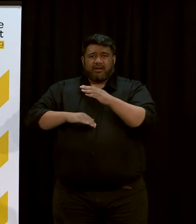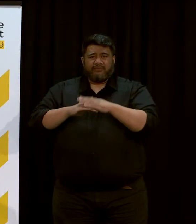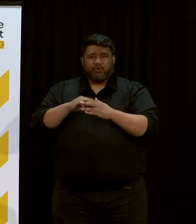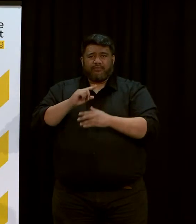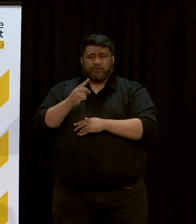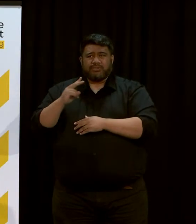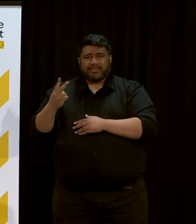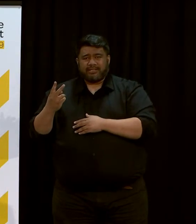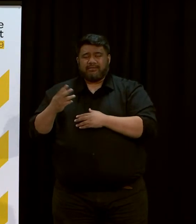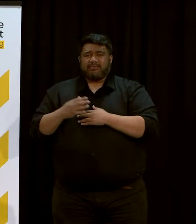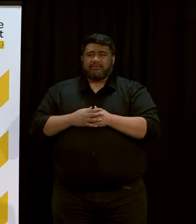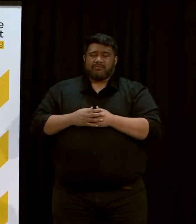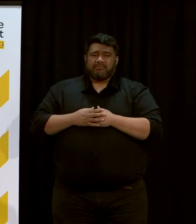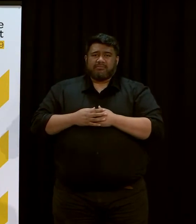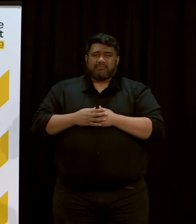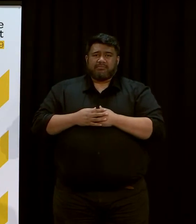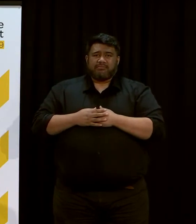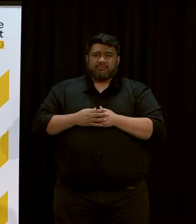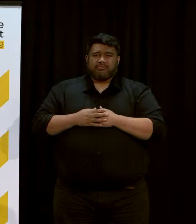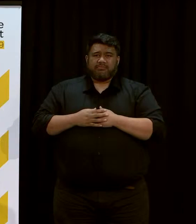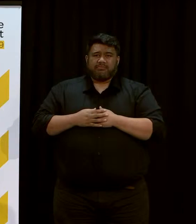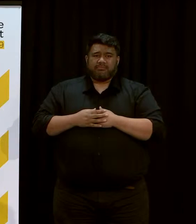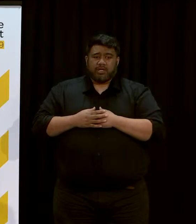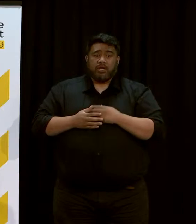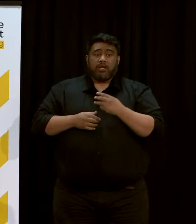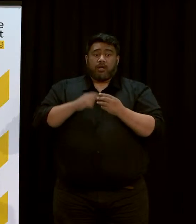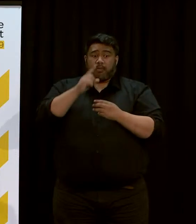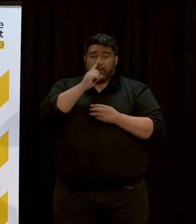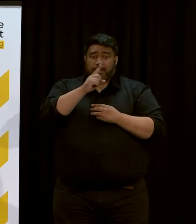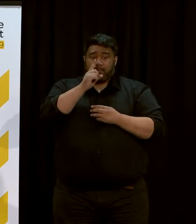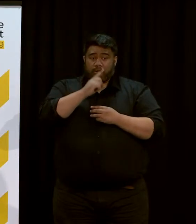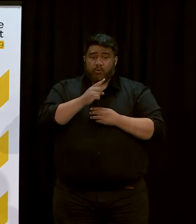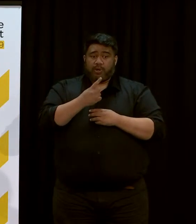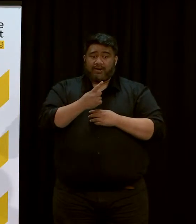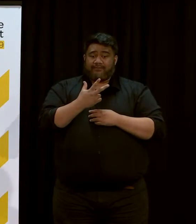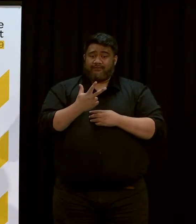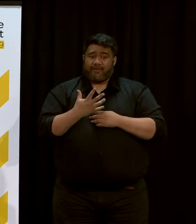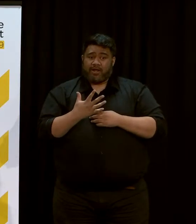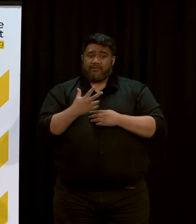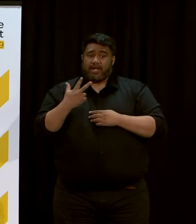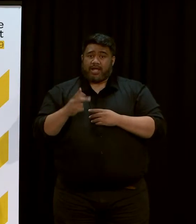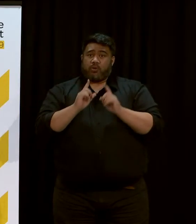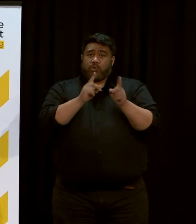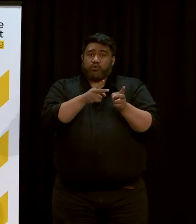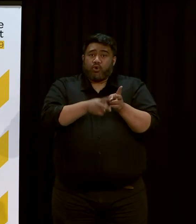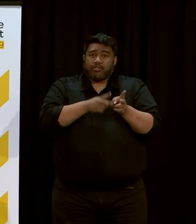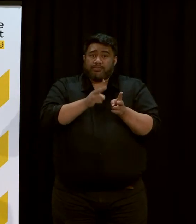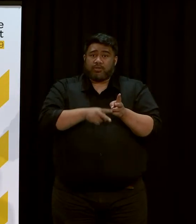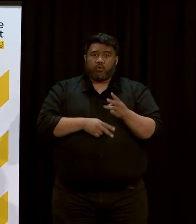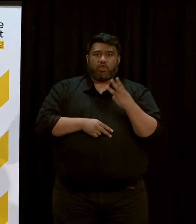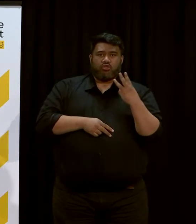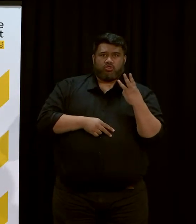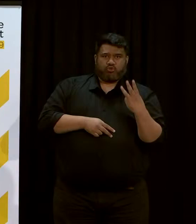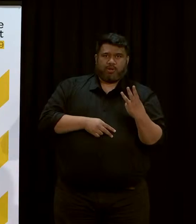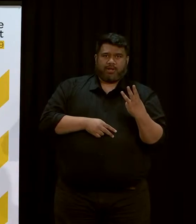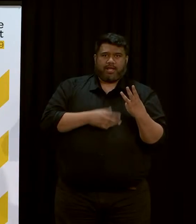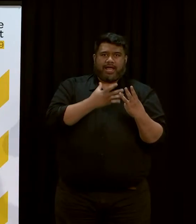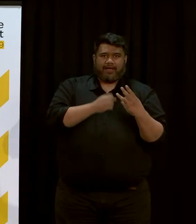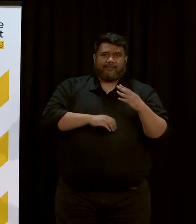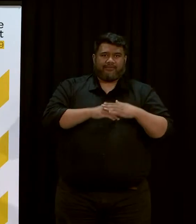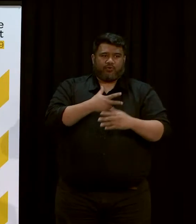hospital care, only 3 were fully vaccinated. But we need to keep going with both tools, our